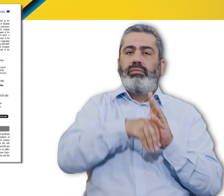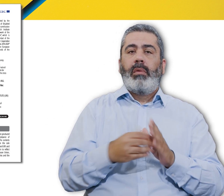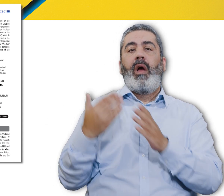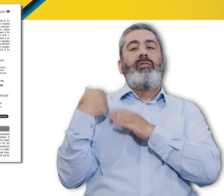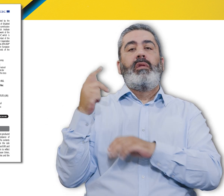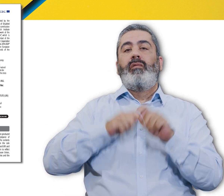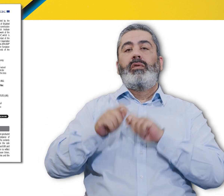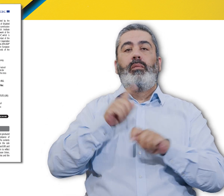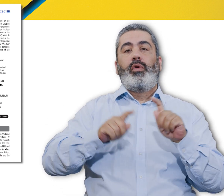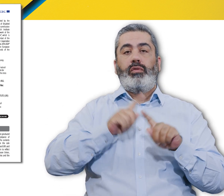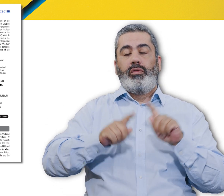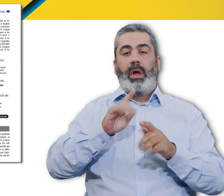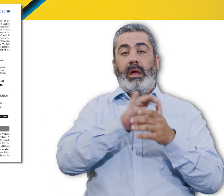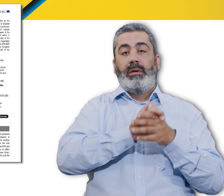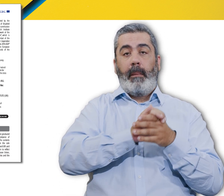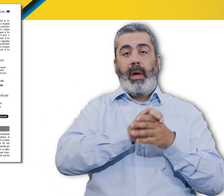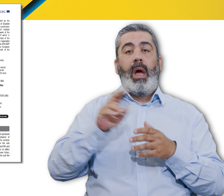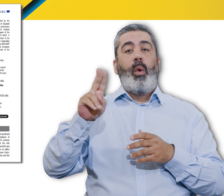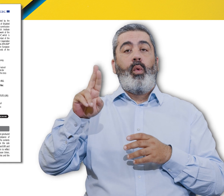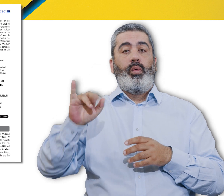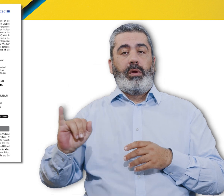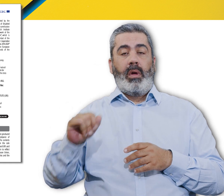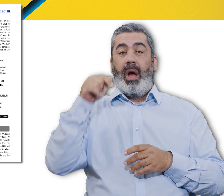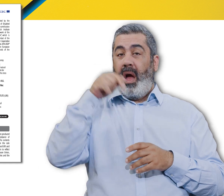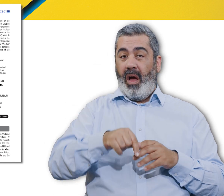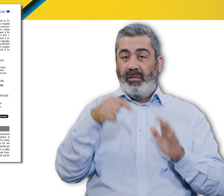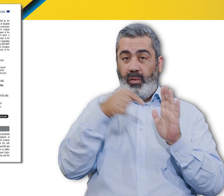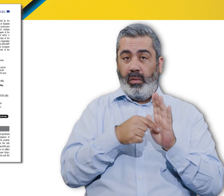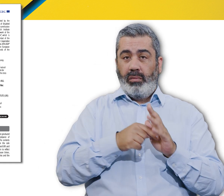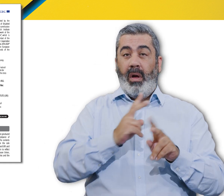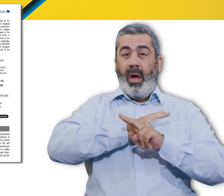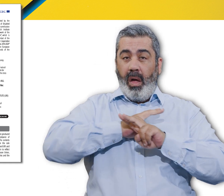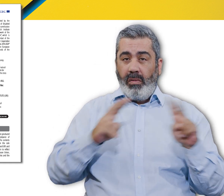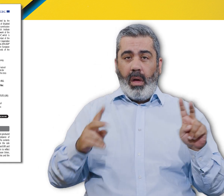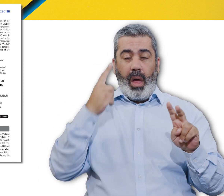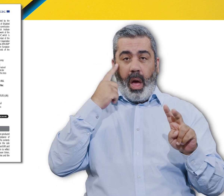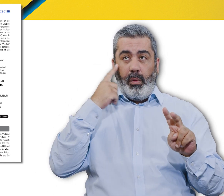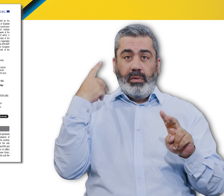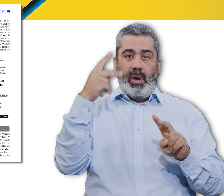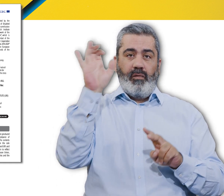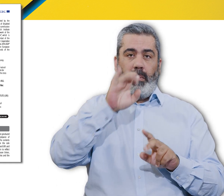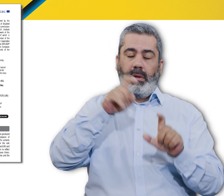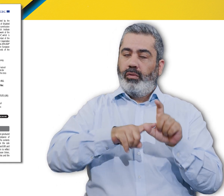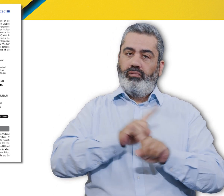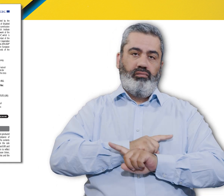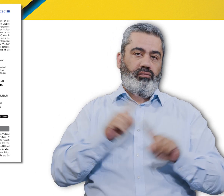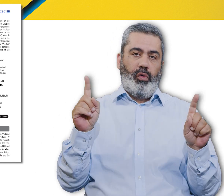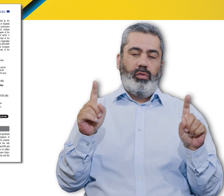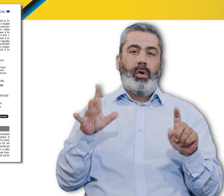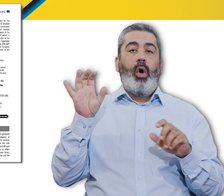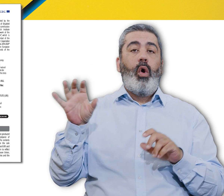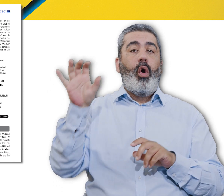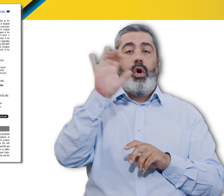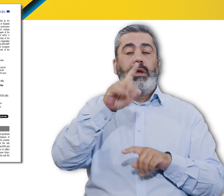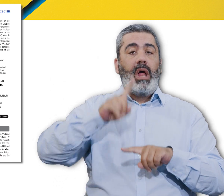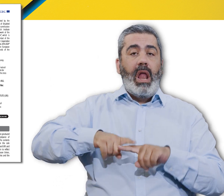publication are the sole responsibility of NCDP and URI and can in no way be taken to reflect the views of the European Union, the